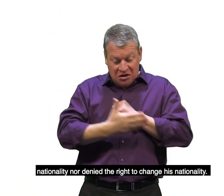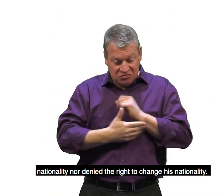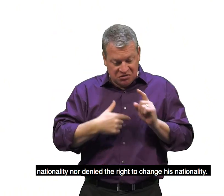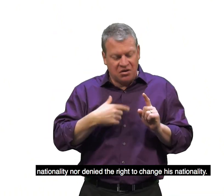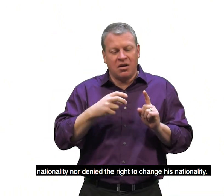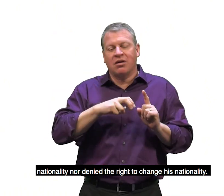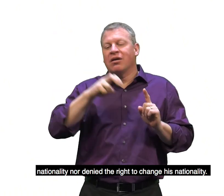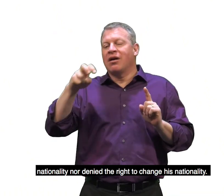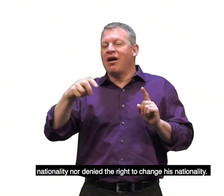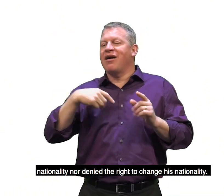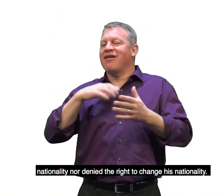his nationality.